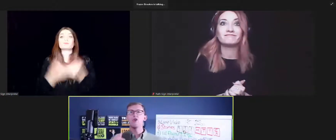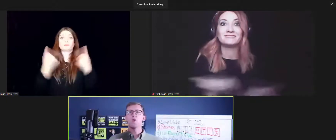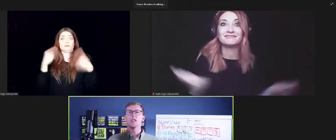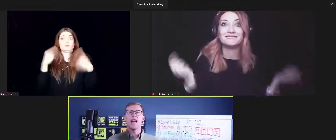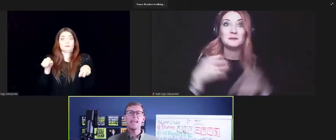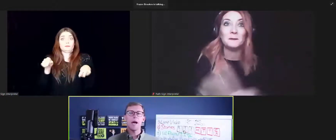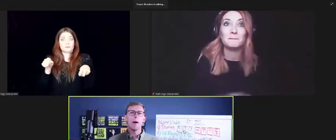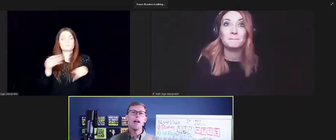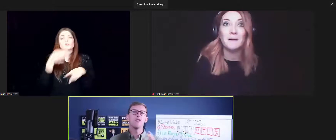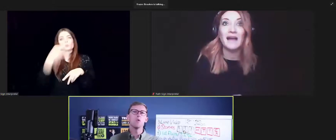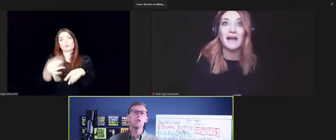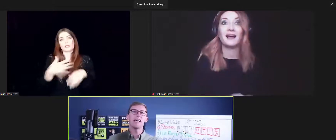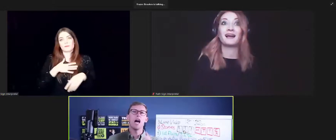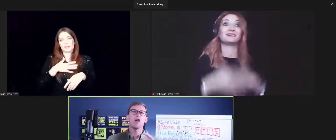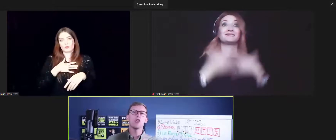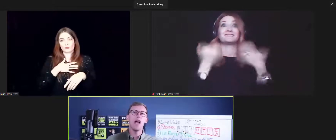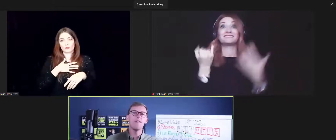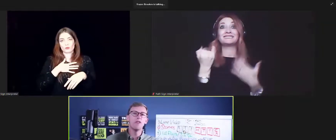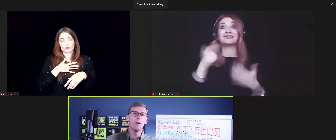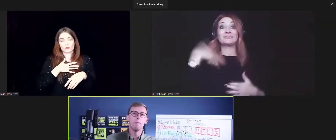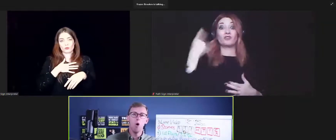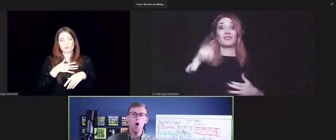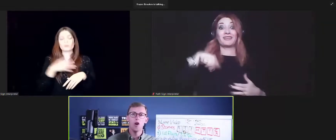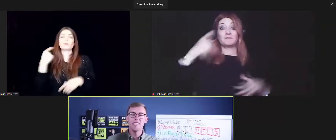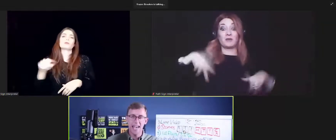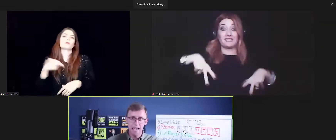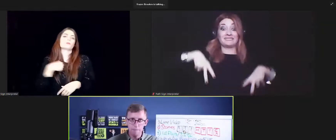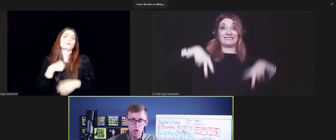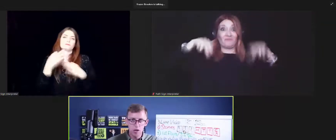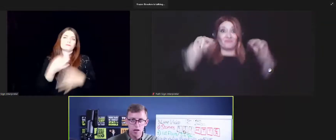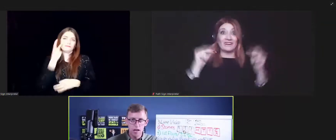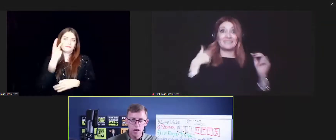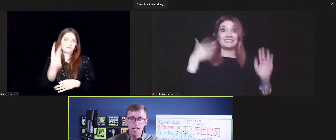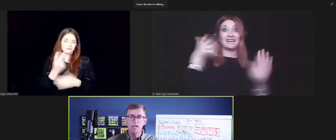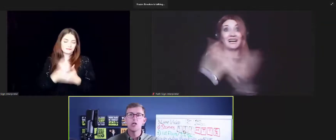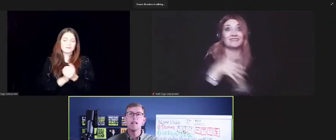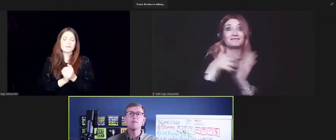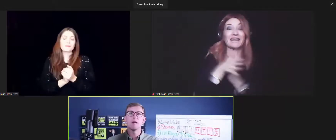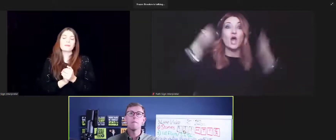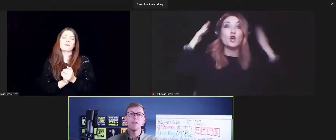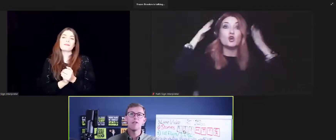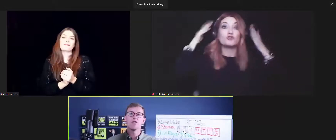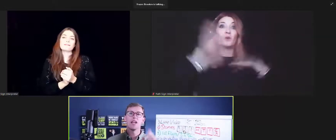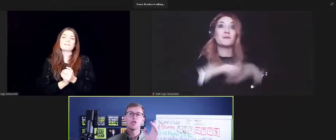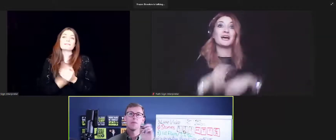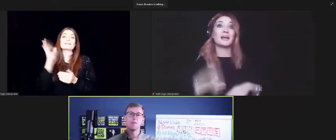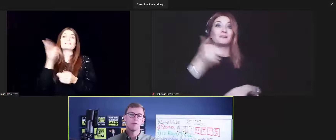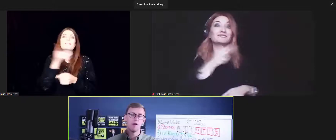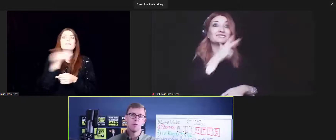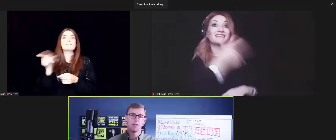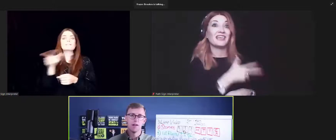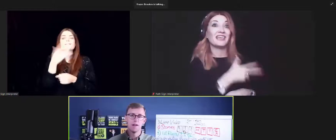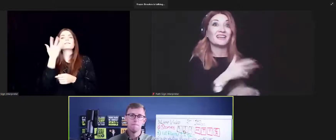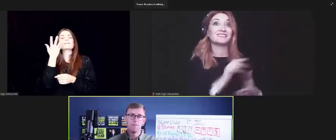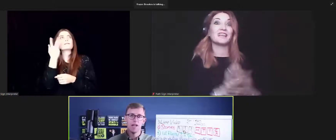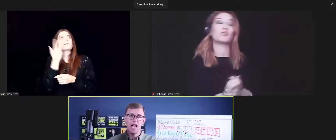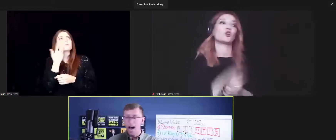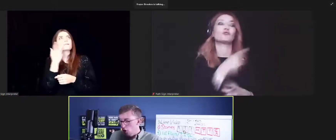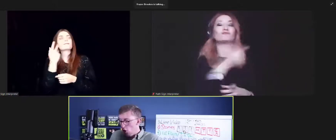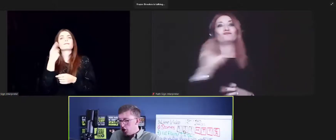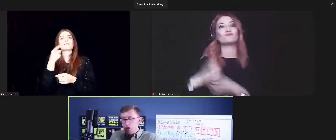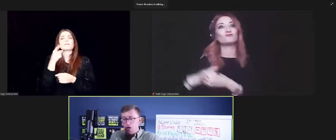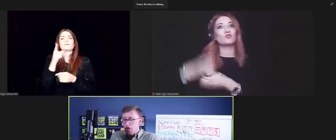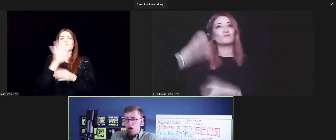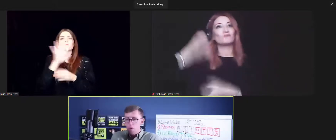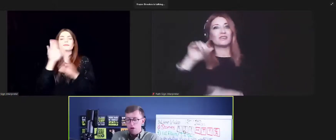If you would like 7 more tips, send me a message and I'll send them through. And